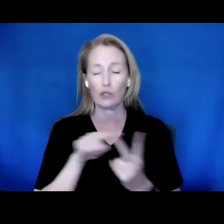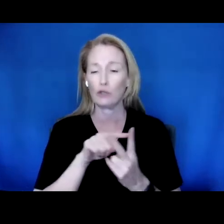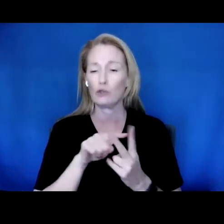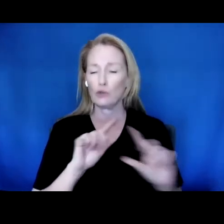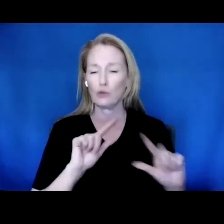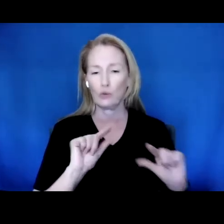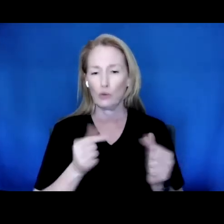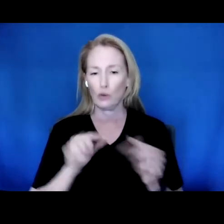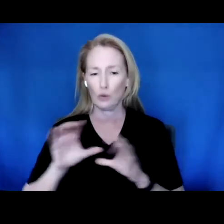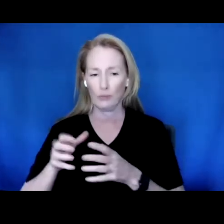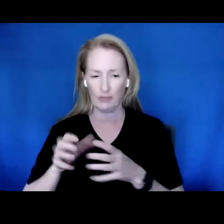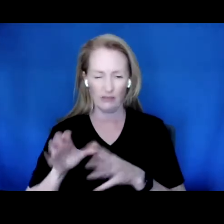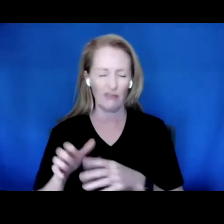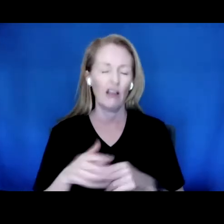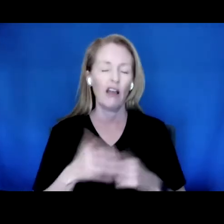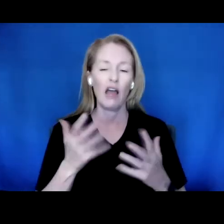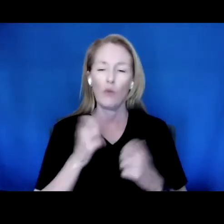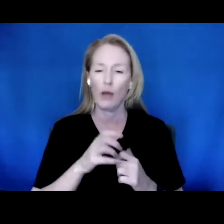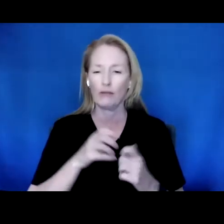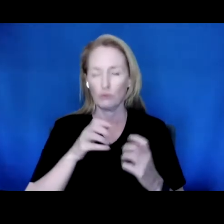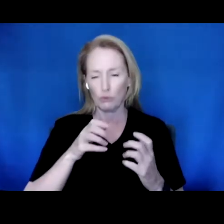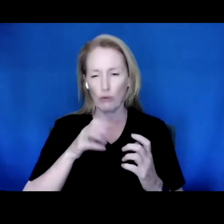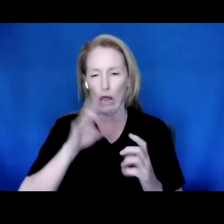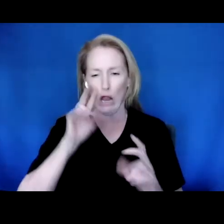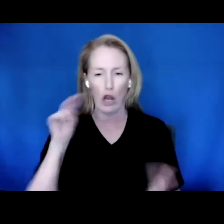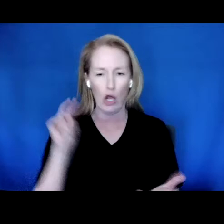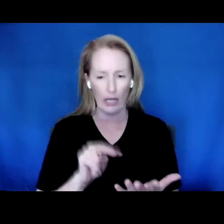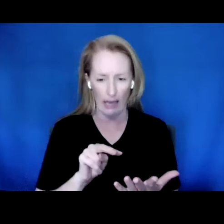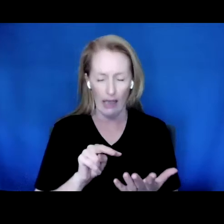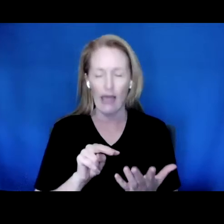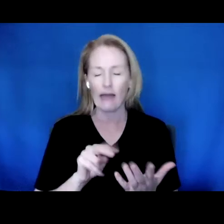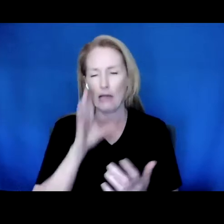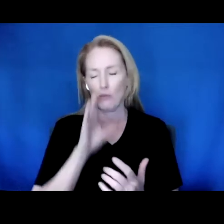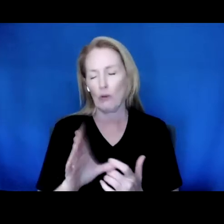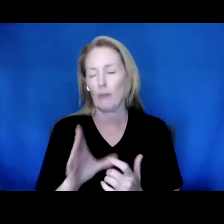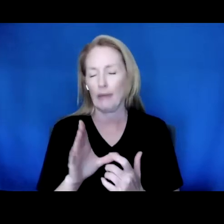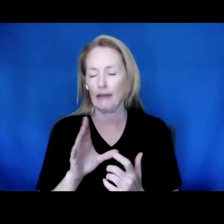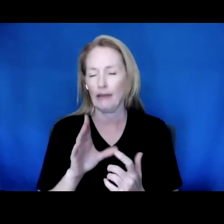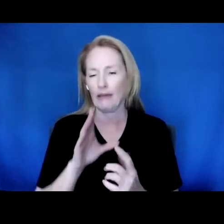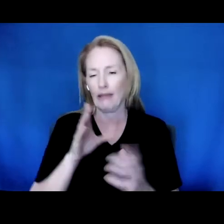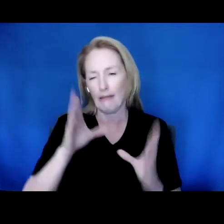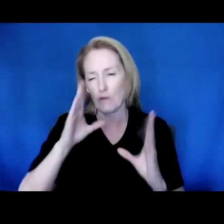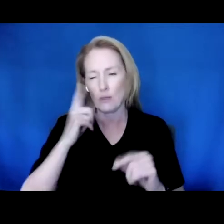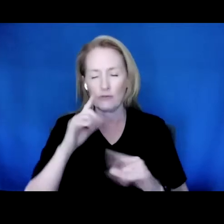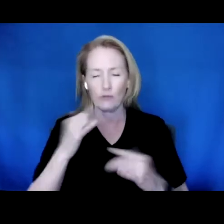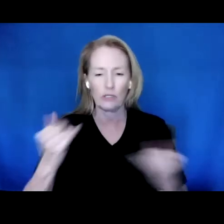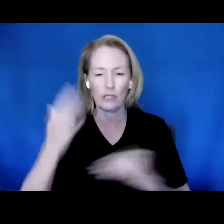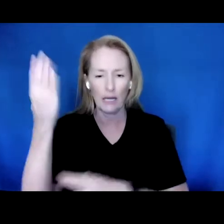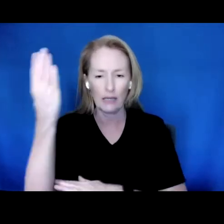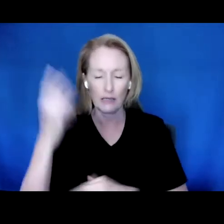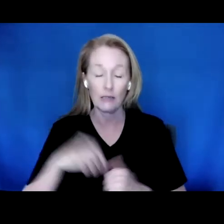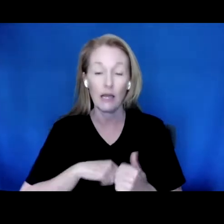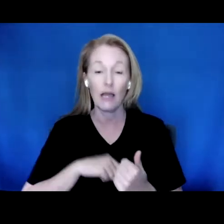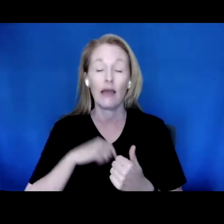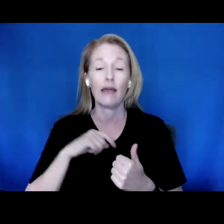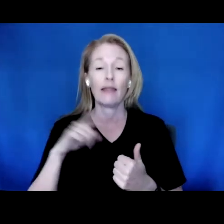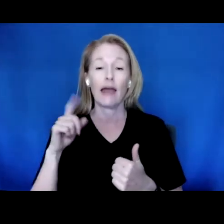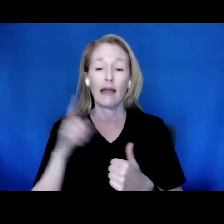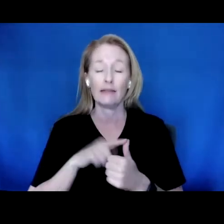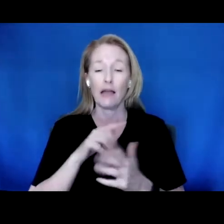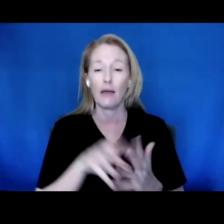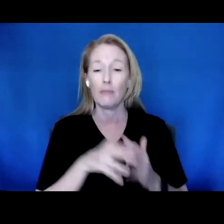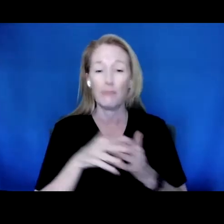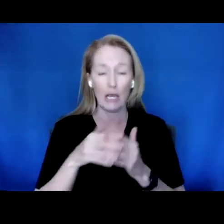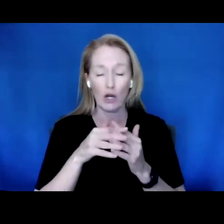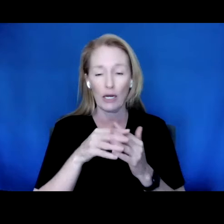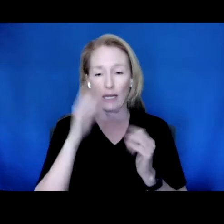focus on and is going to be the main focus of this presentation. And that's American Indians and Alaska Natives, who are represented